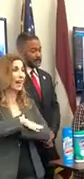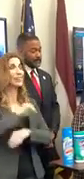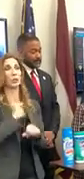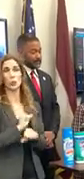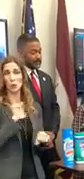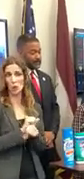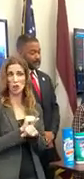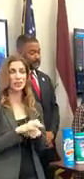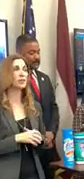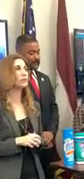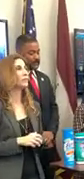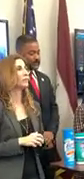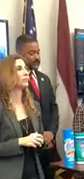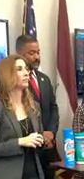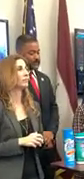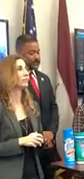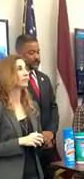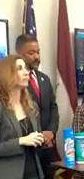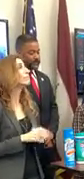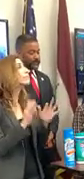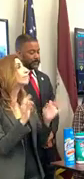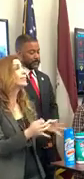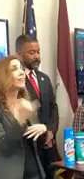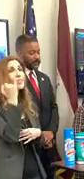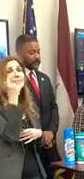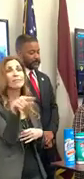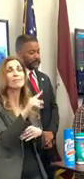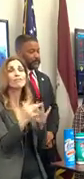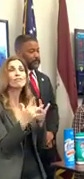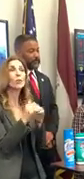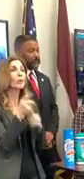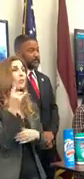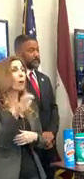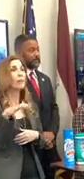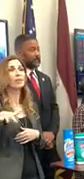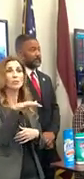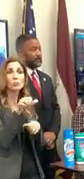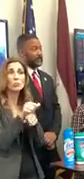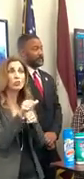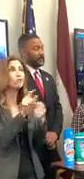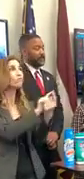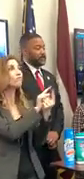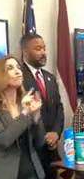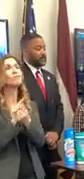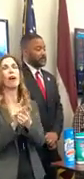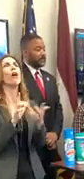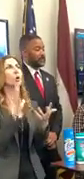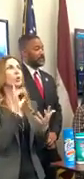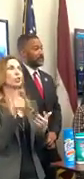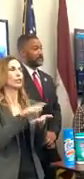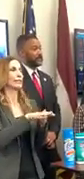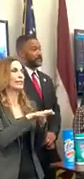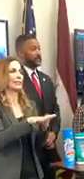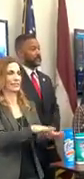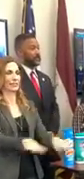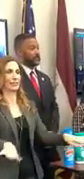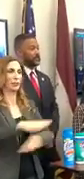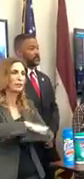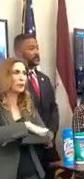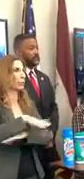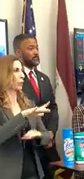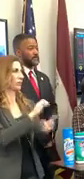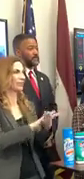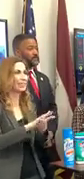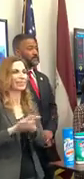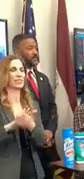work. Certainly if you have come into contact with the public at work, and you should be regularly cleaning those surfaces. Because